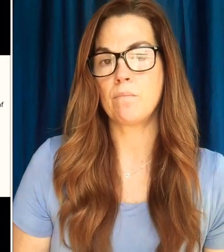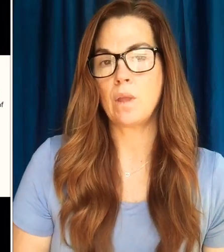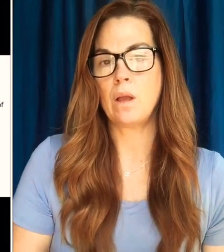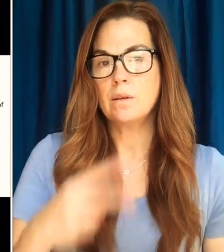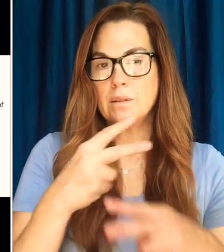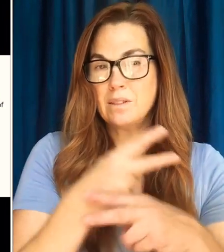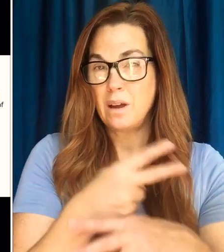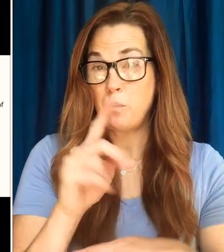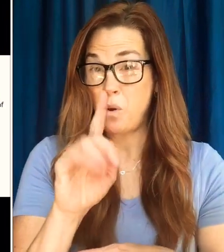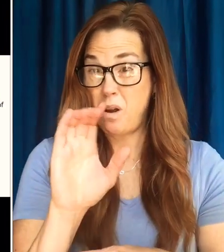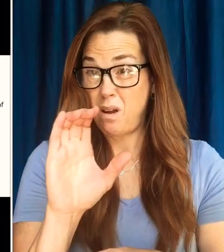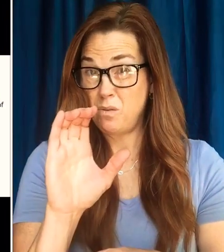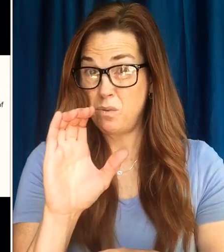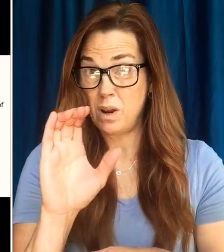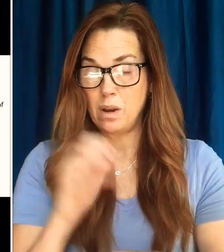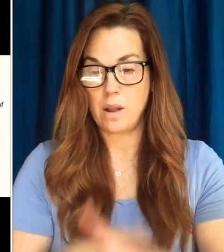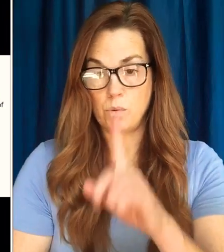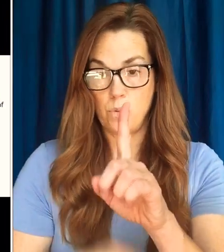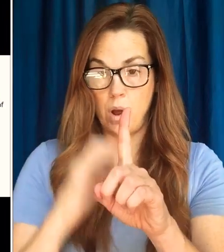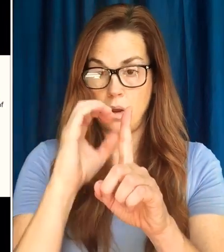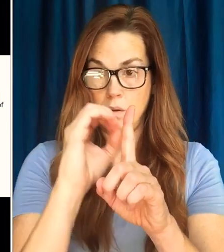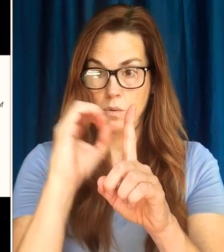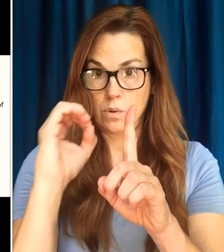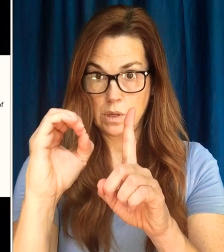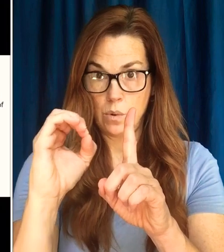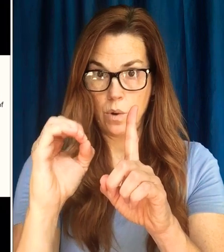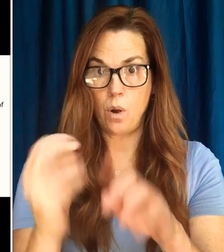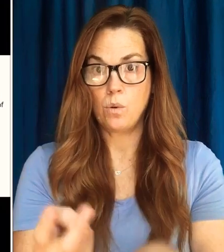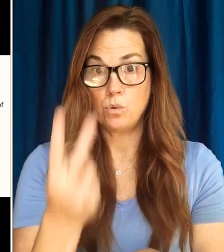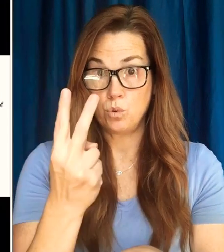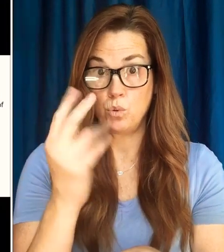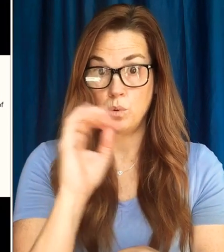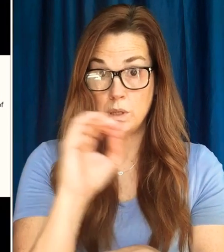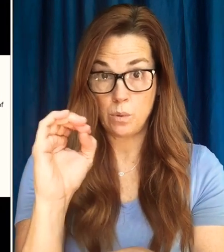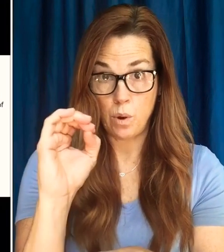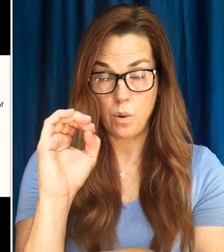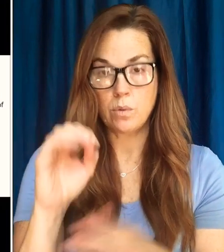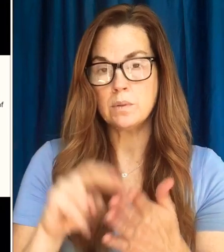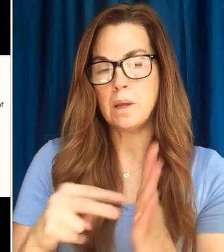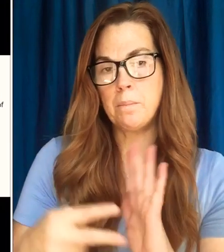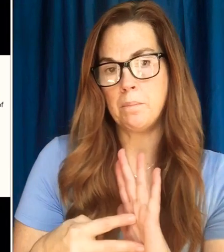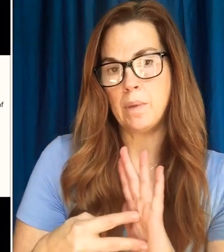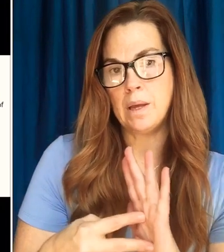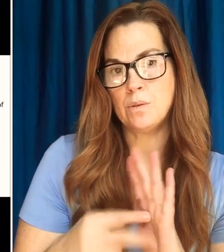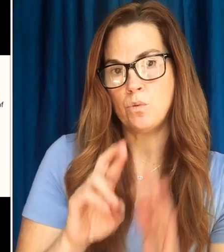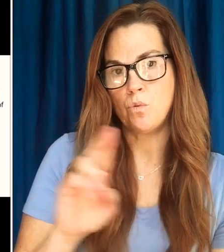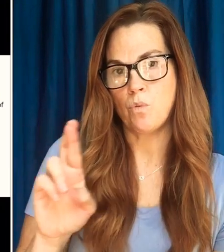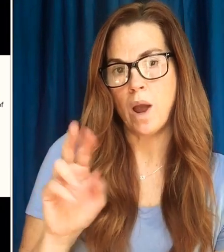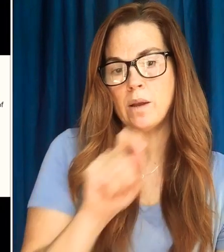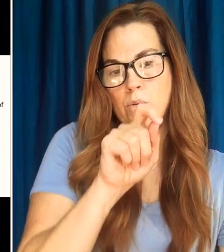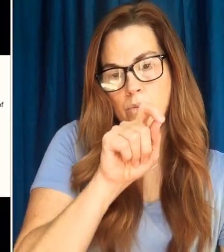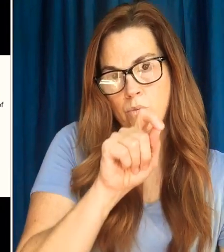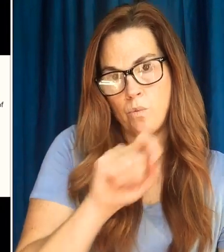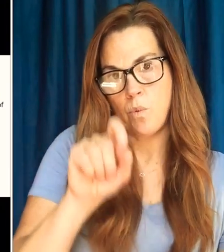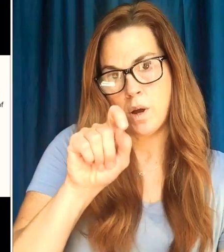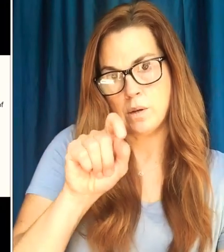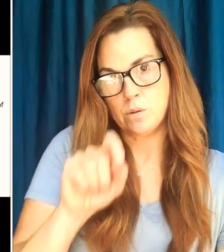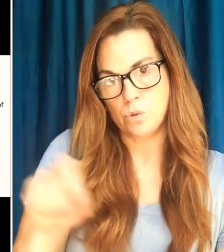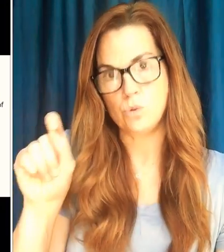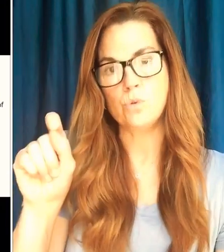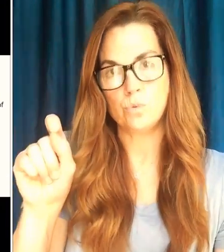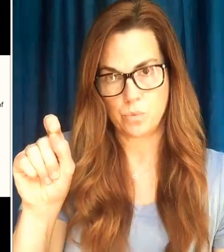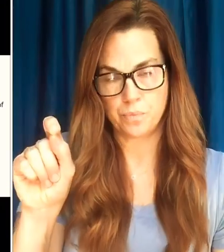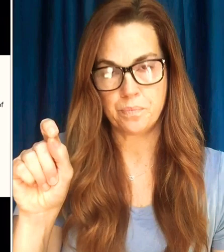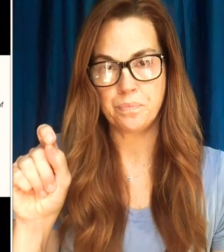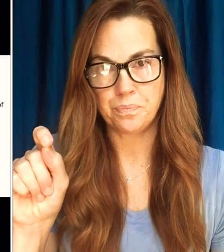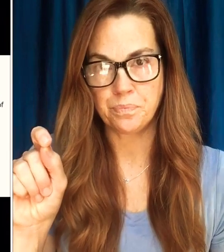100, the first zero, I'm going to move the decimal to the right 1 spot. The second zero, move the decimal to